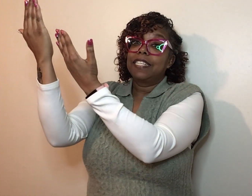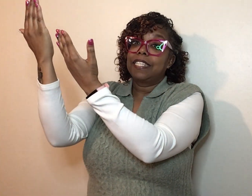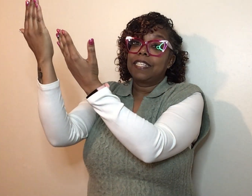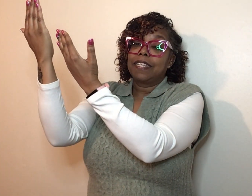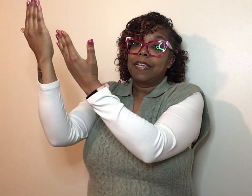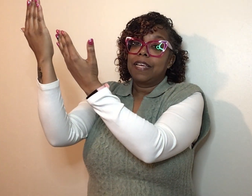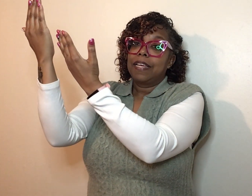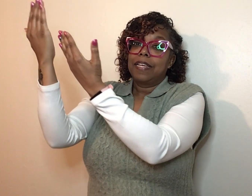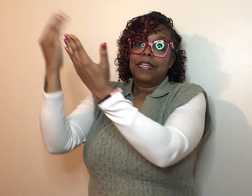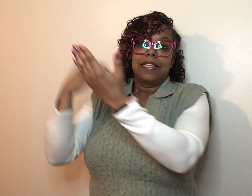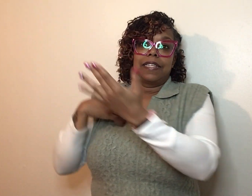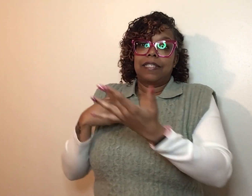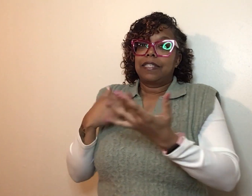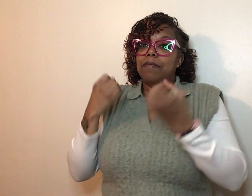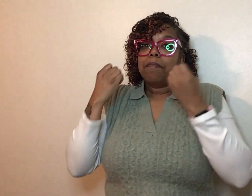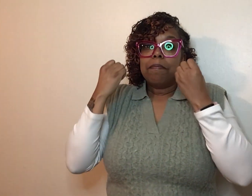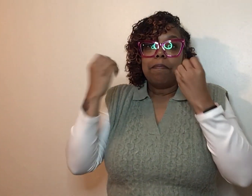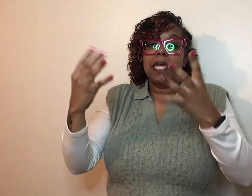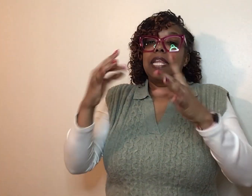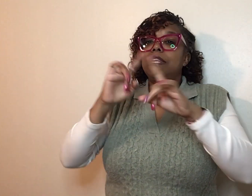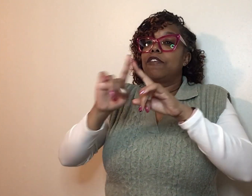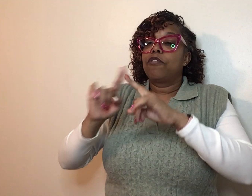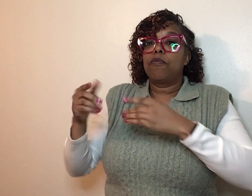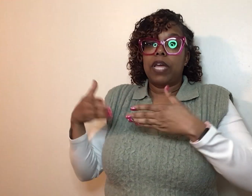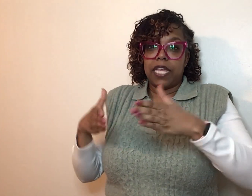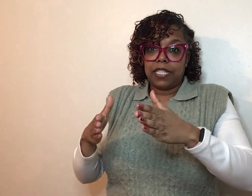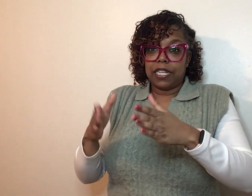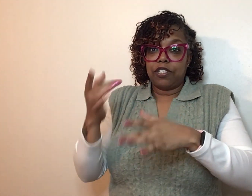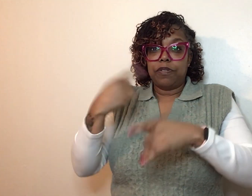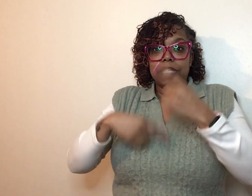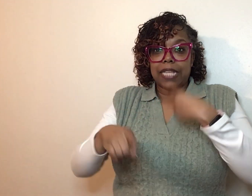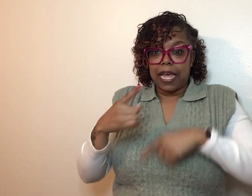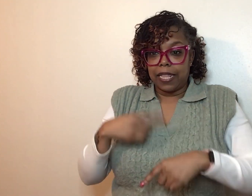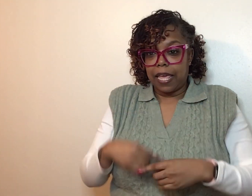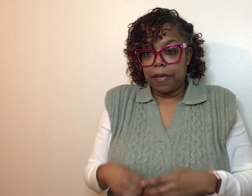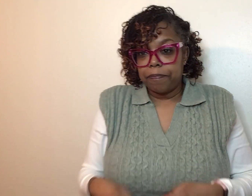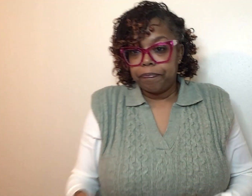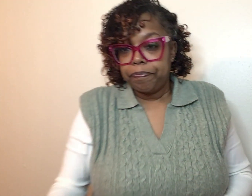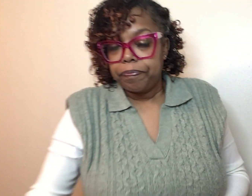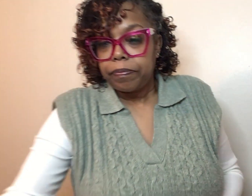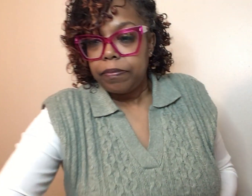Jesus. Many different ways that you can sign that.